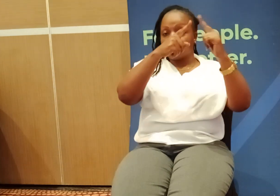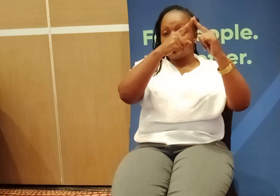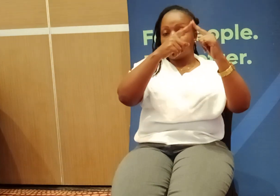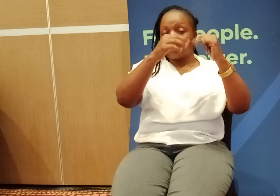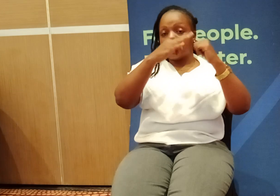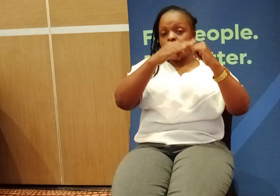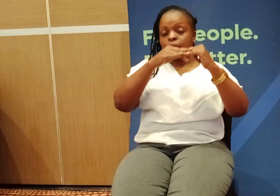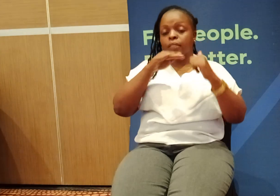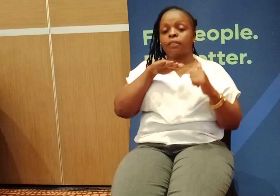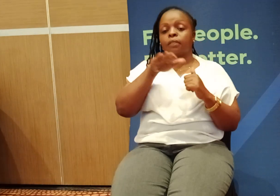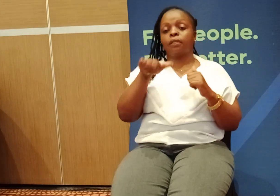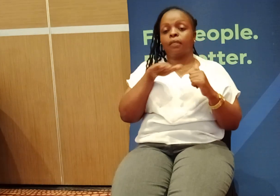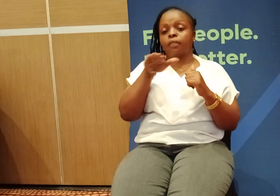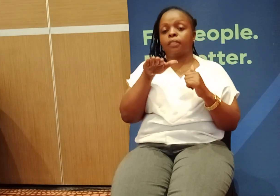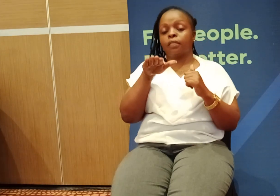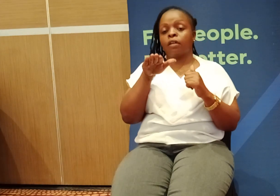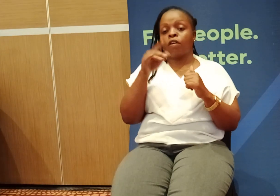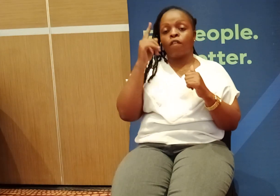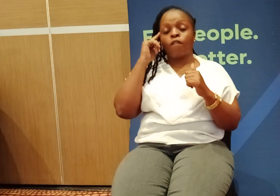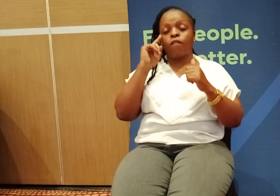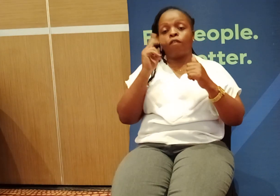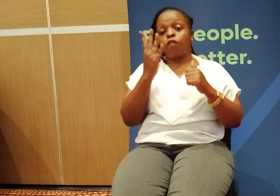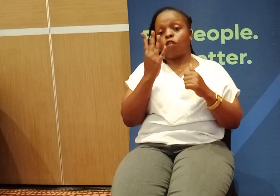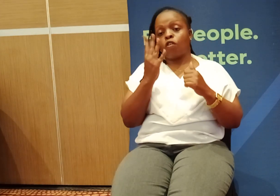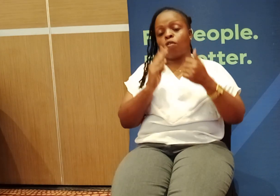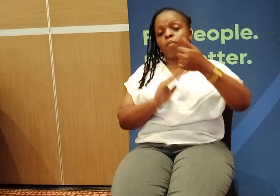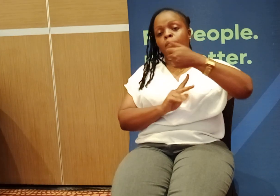areas, 4 pillars, and 4 enablers.